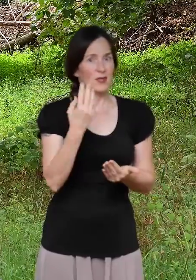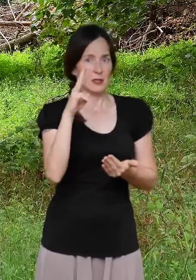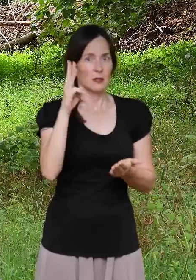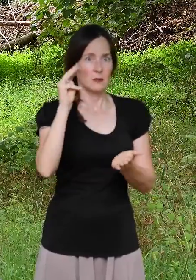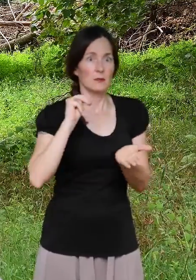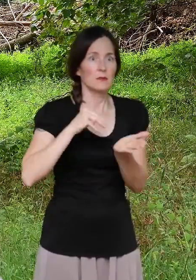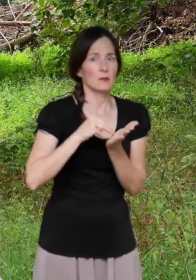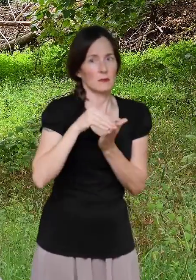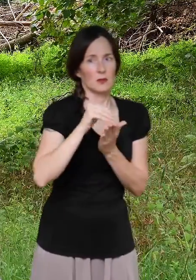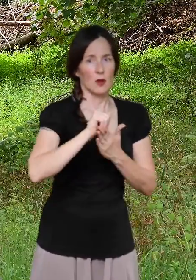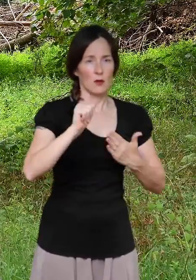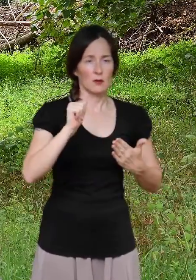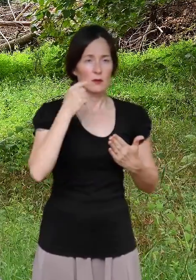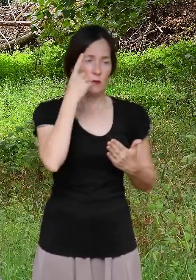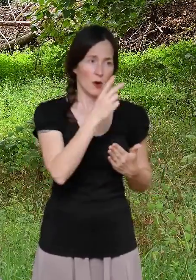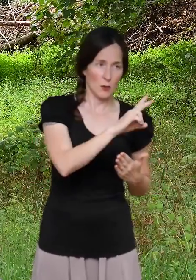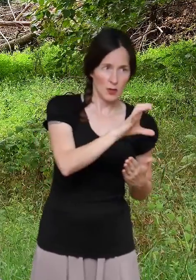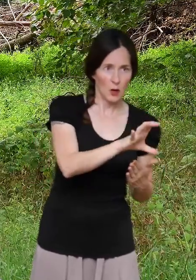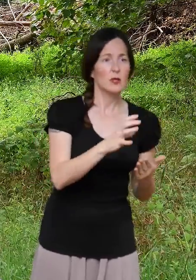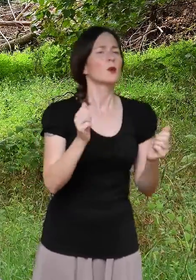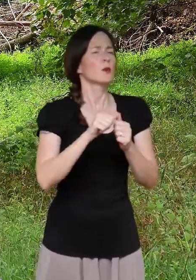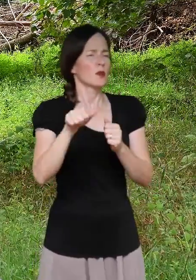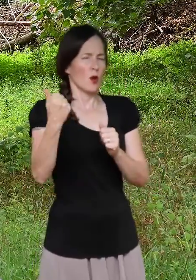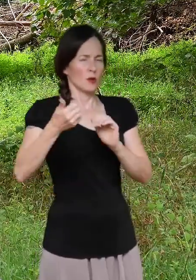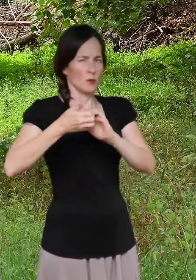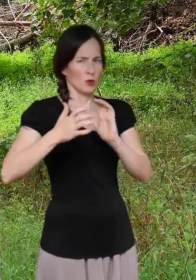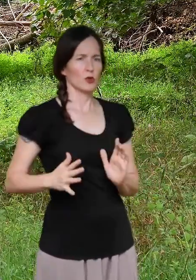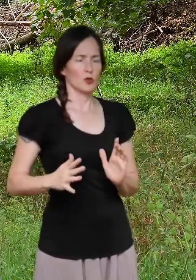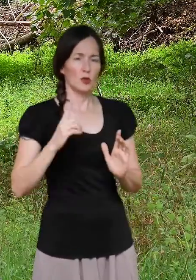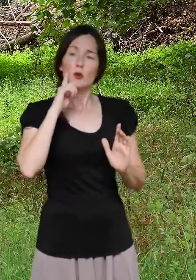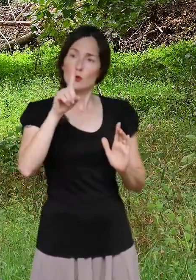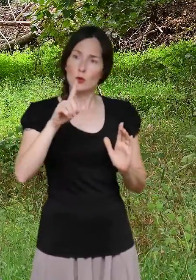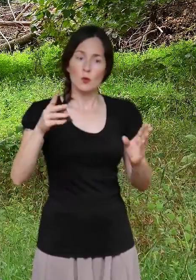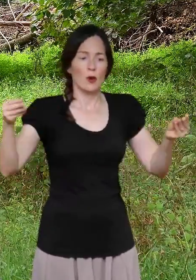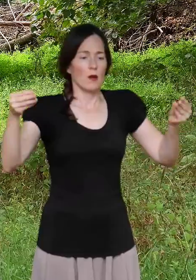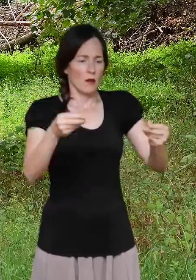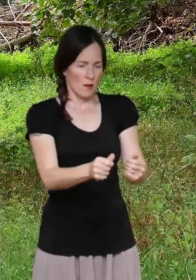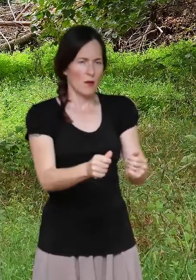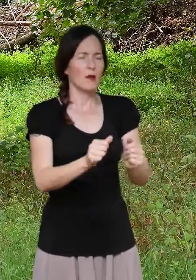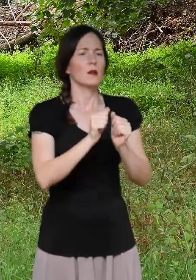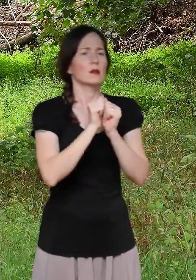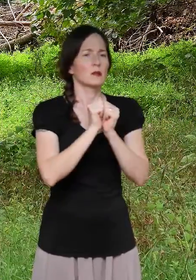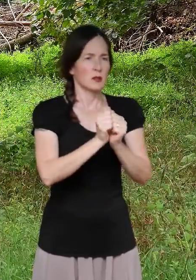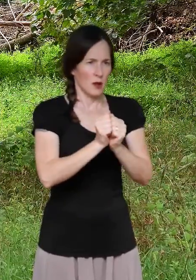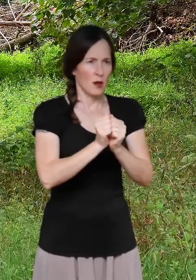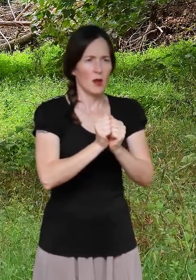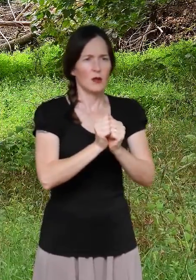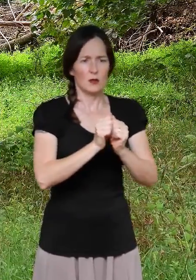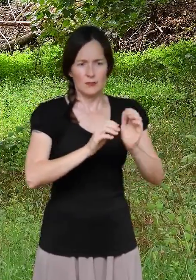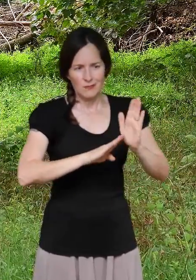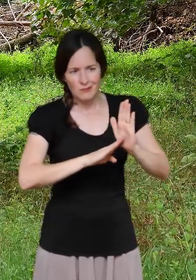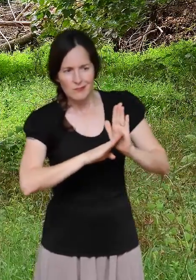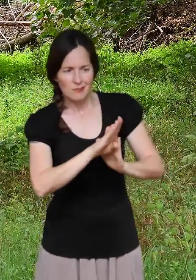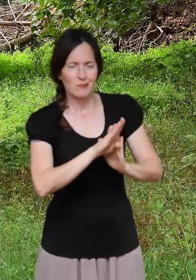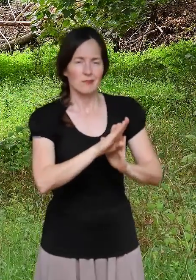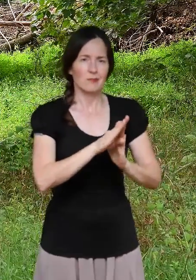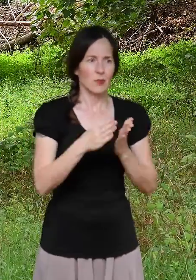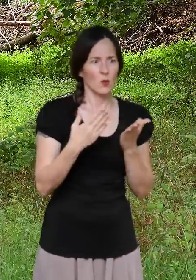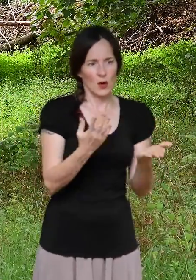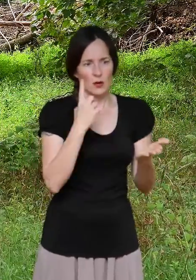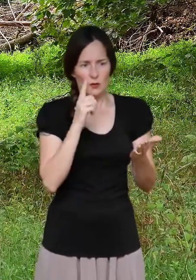Howard County to assist in flood mitigation and resiliency efforts. And we provided funding for an Ellicott City public alert